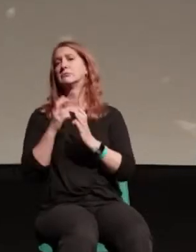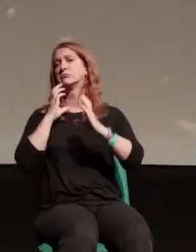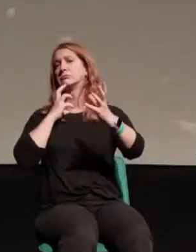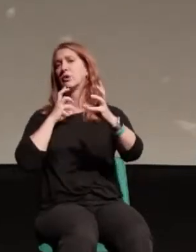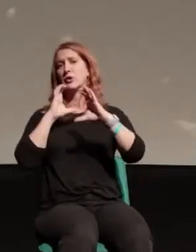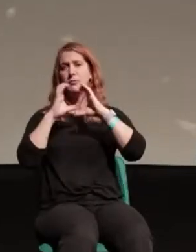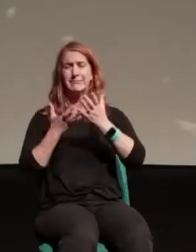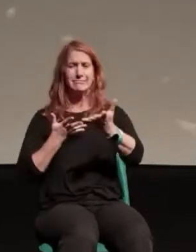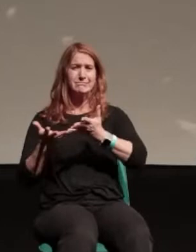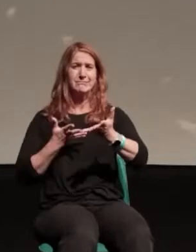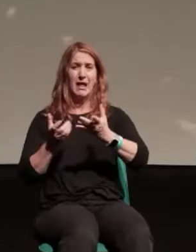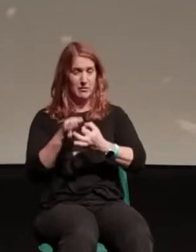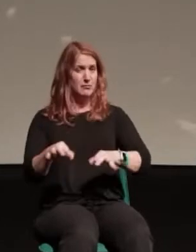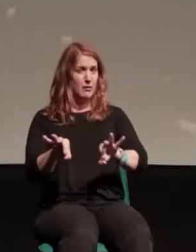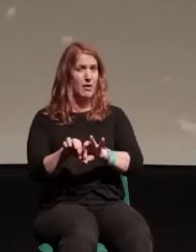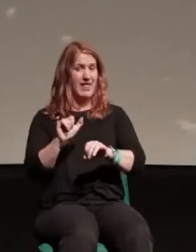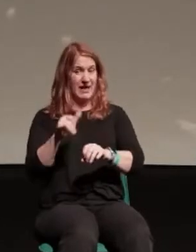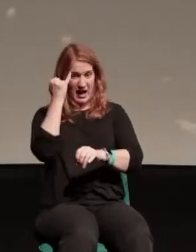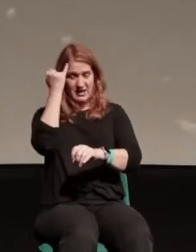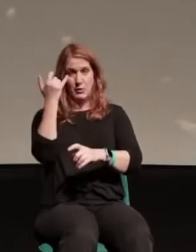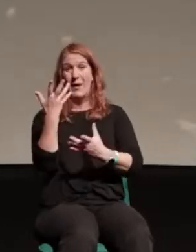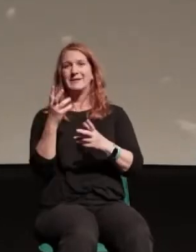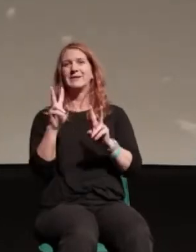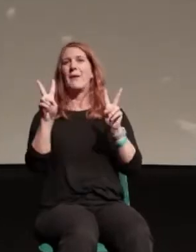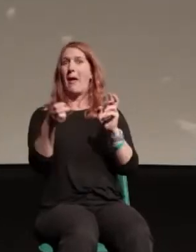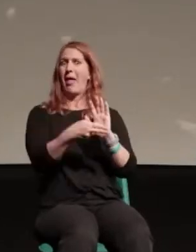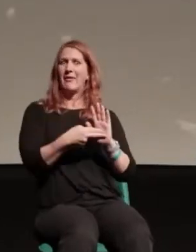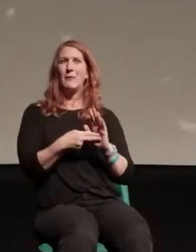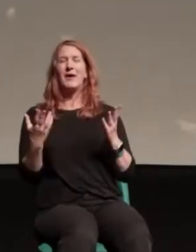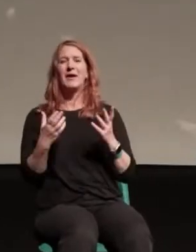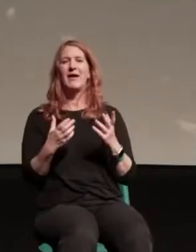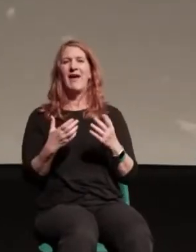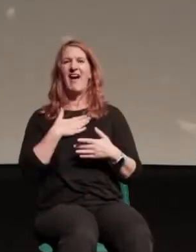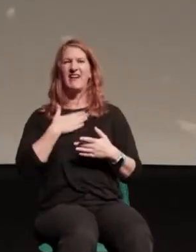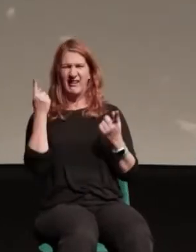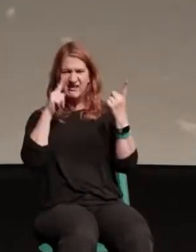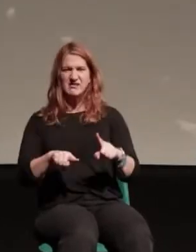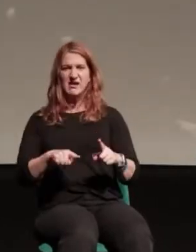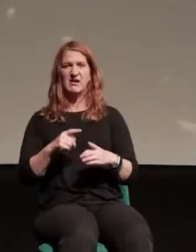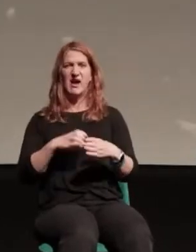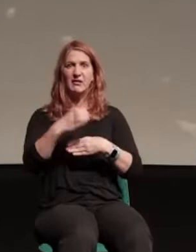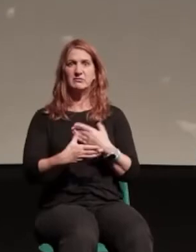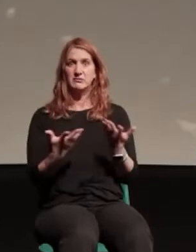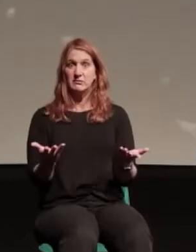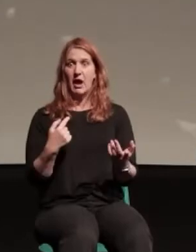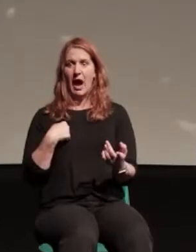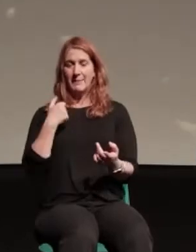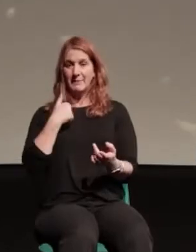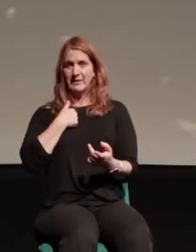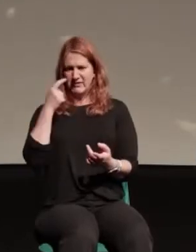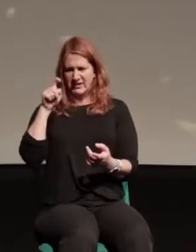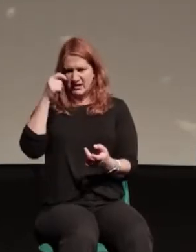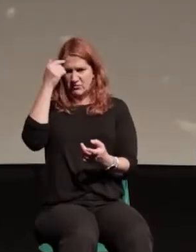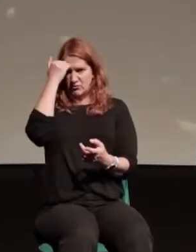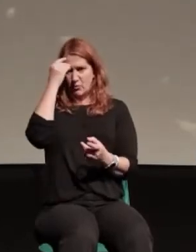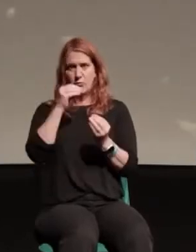Jen Teixeira talked about this idea of a consent calendar, which I just like ran up to her after the panel. And I said, I need to know more about that so I